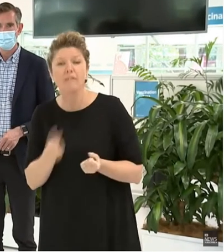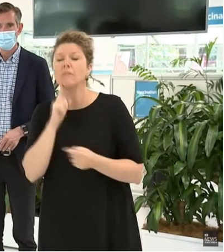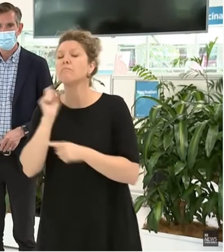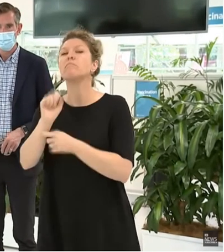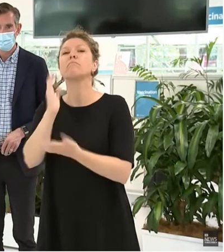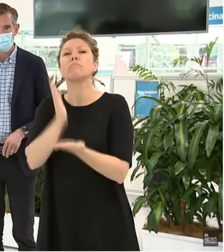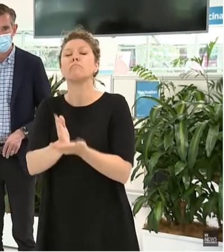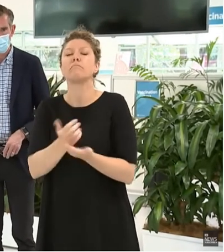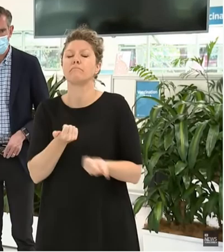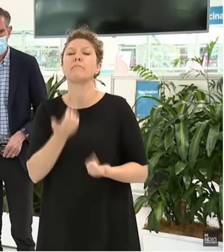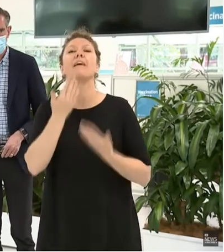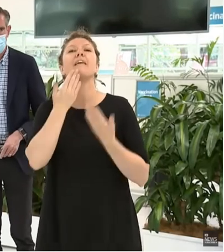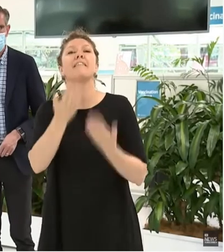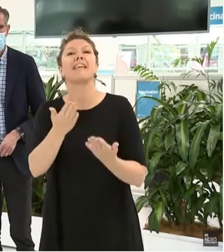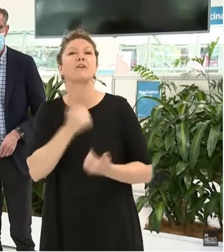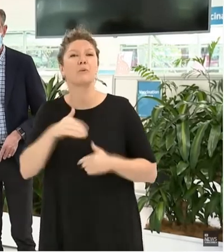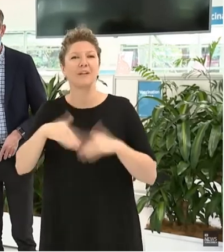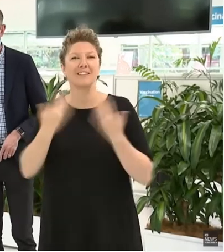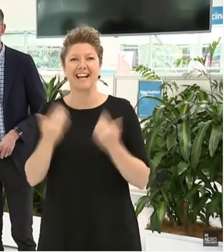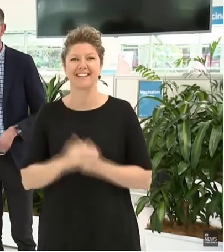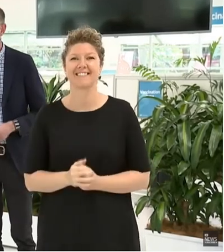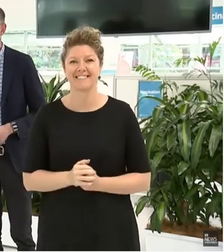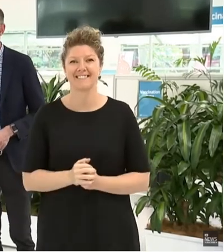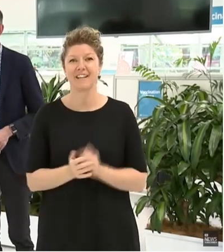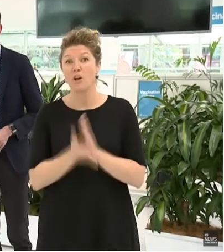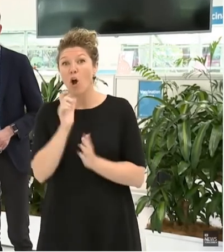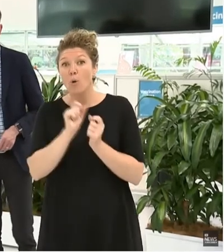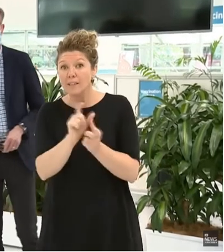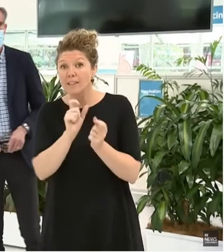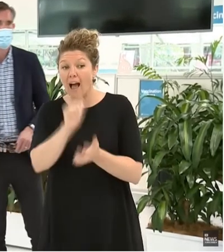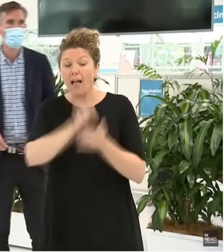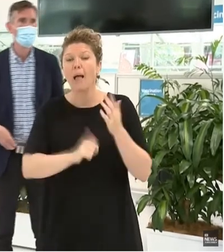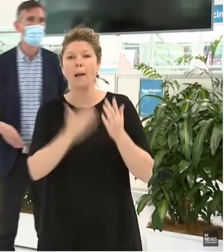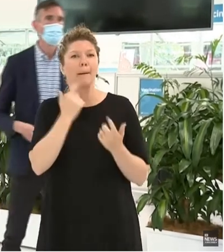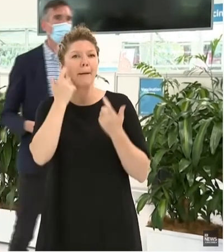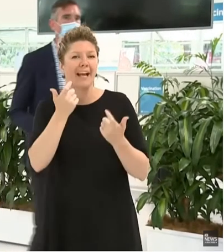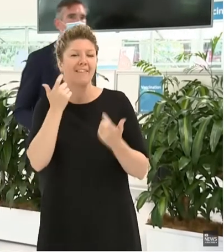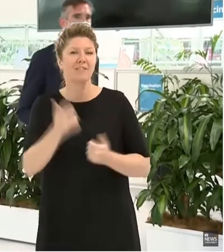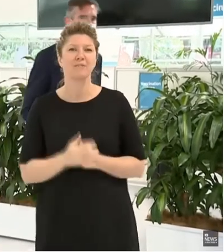you. Thanks, everybody. Thanks. Have a good Boxing Day. And if you go to the sales, be careful. See ya.